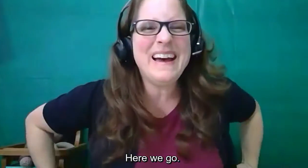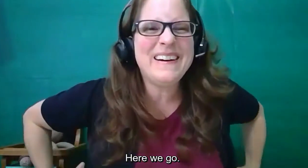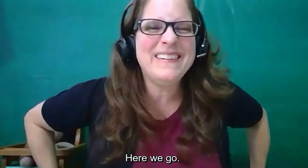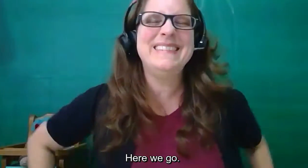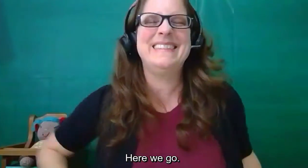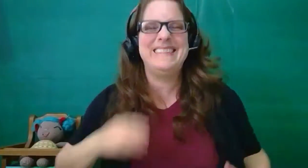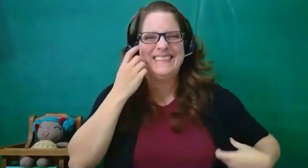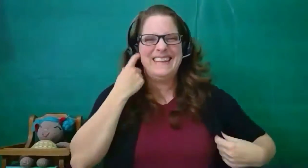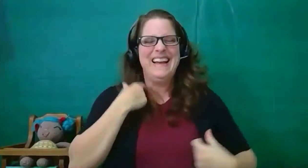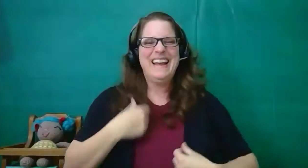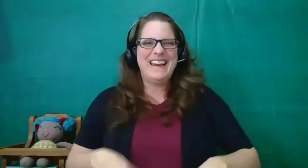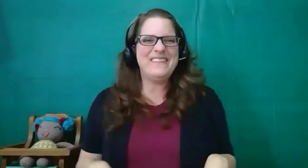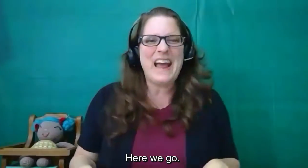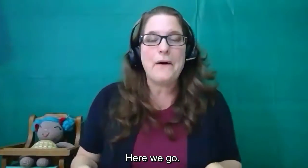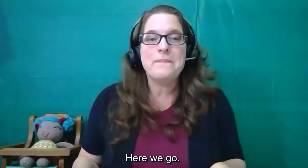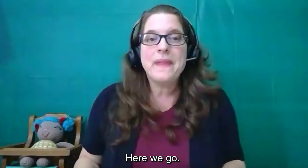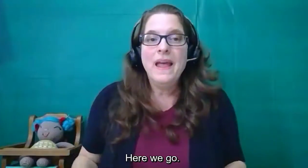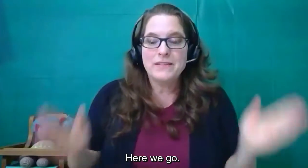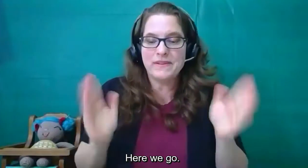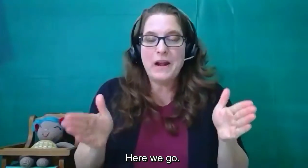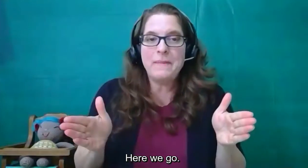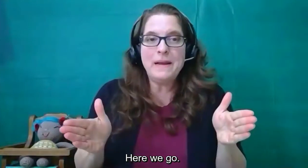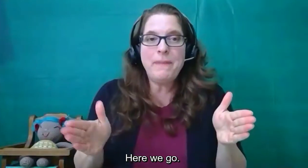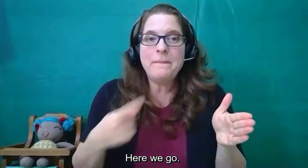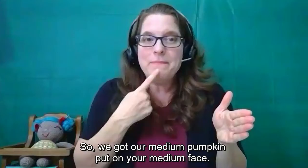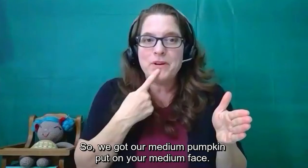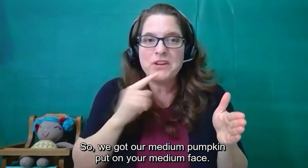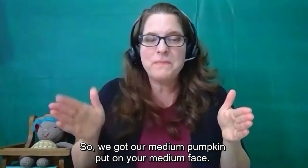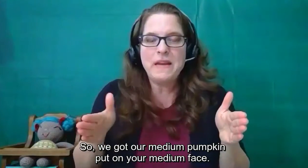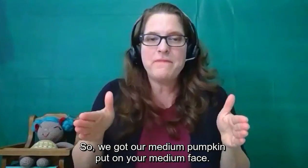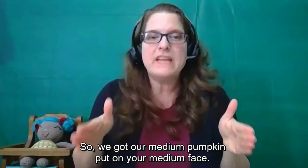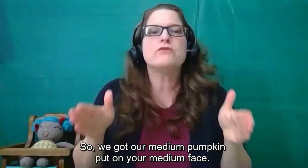go. Here we go. So we got our medium pumpkin. Put on your medium face.